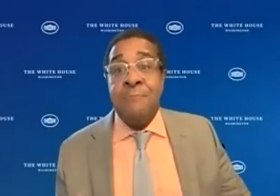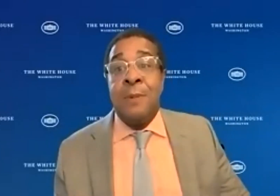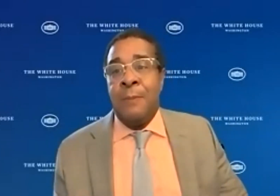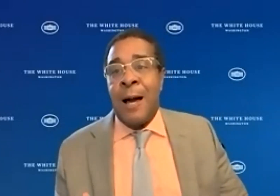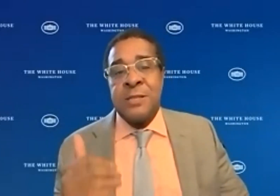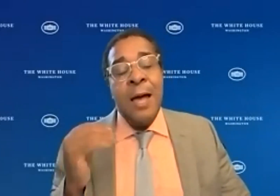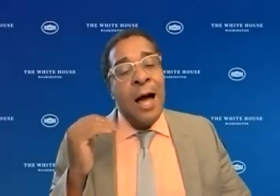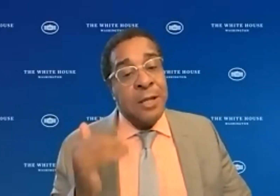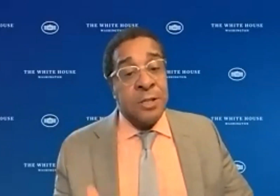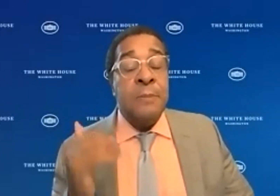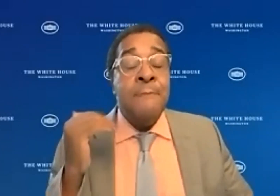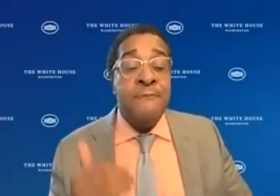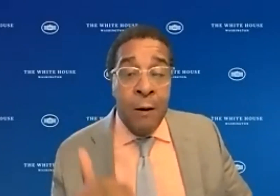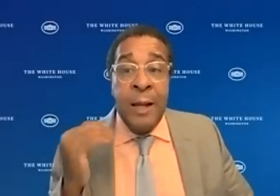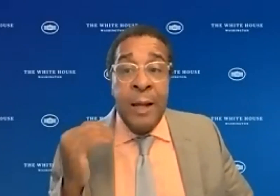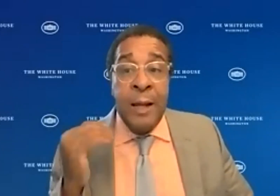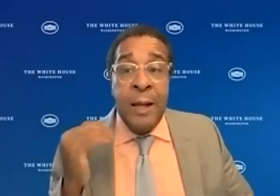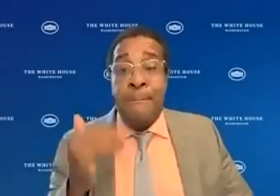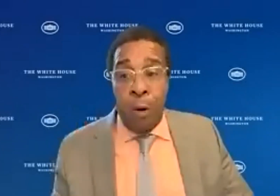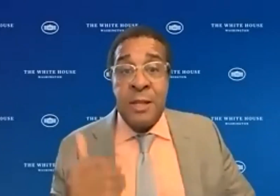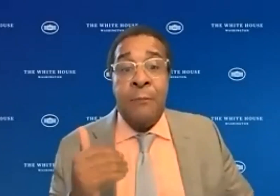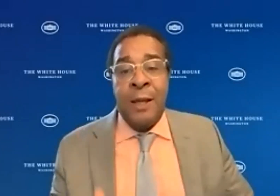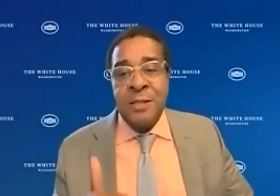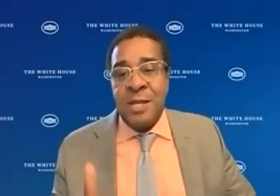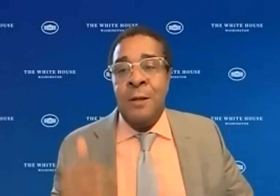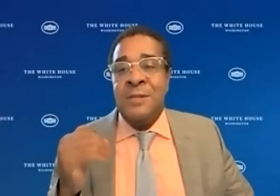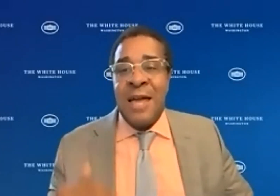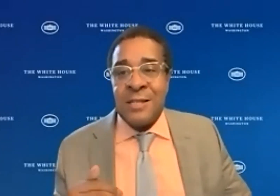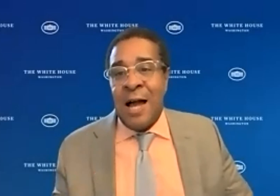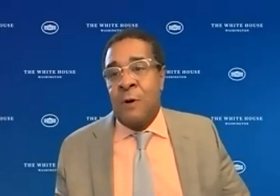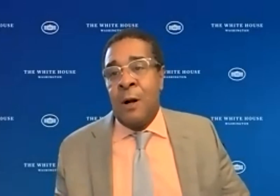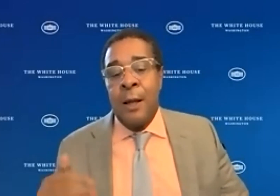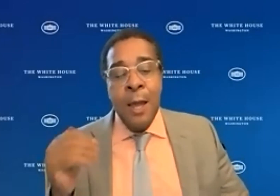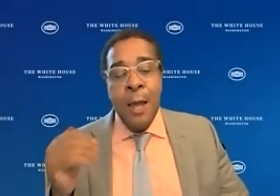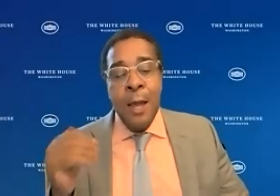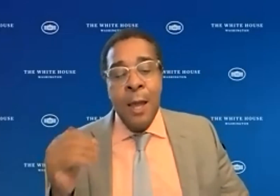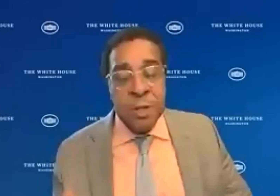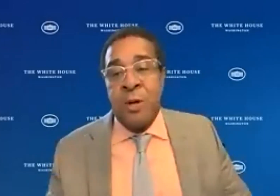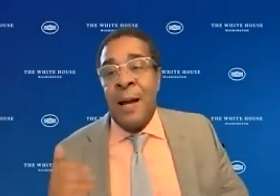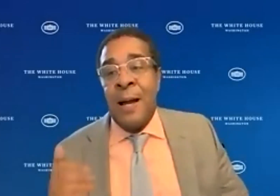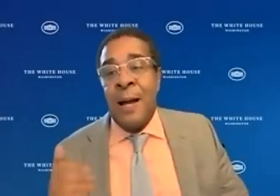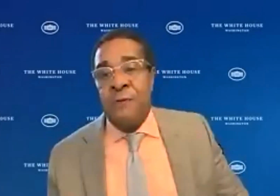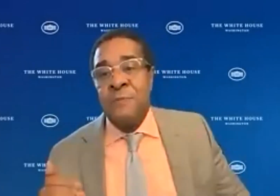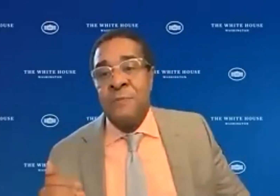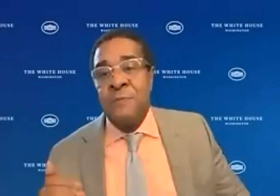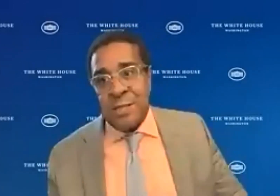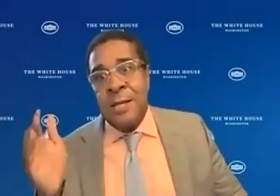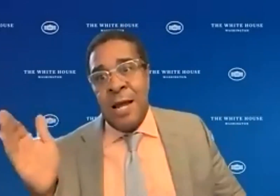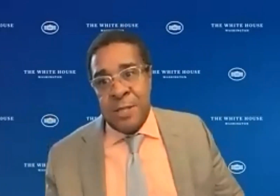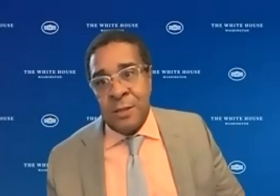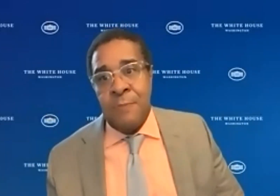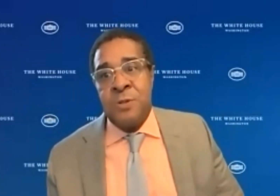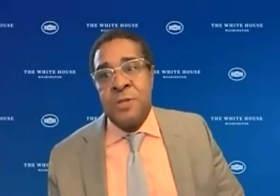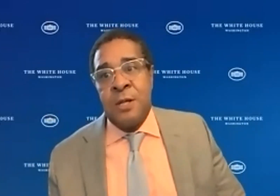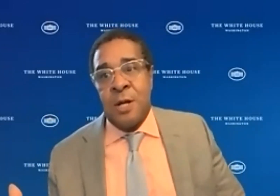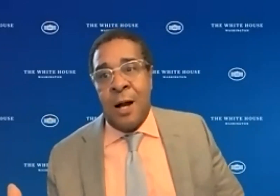infection and monkeypox. I think it's going to be very important that we continue that kind of work. And I'm also thrilled about the letter from CDC that